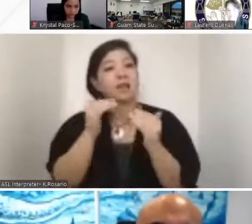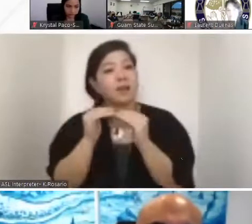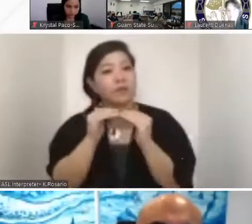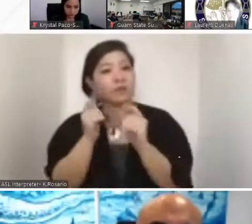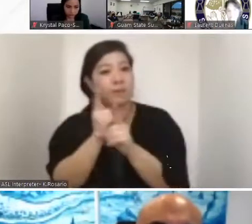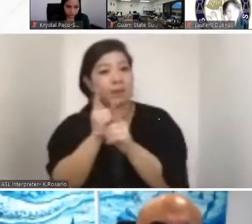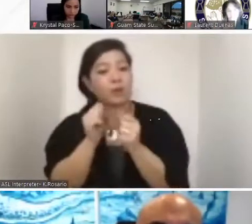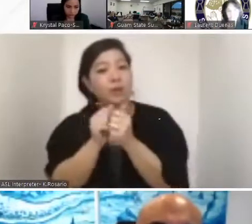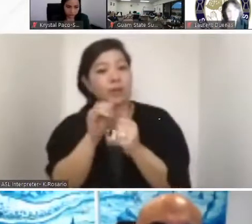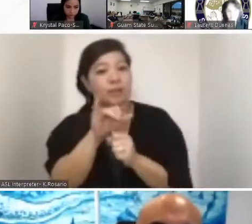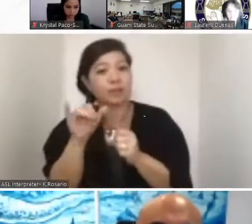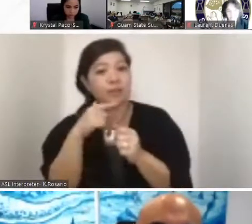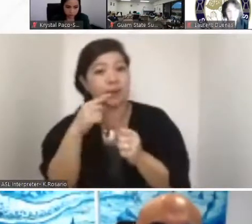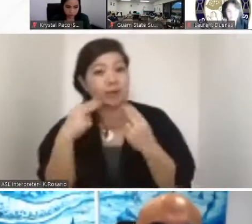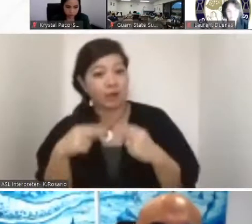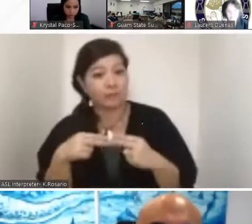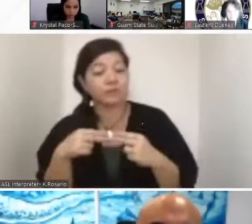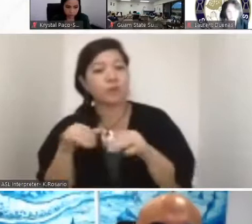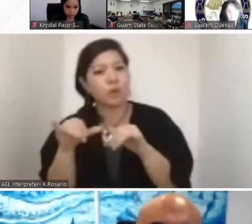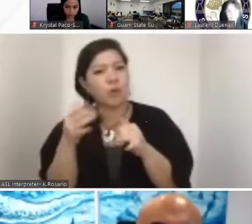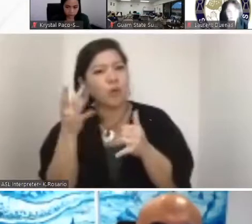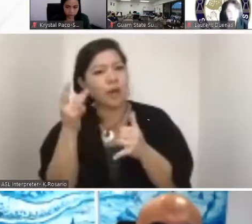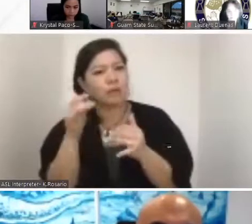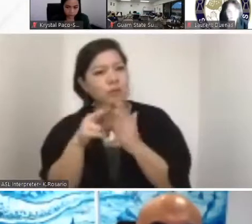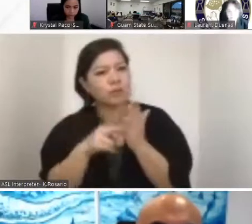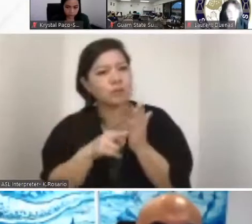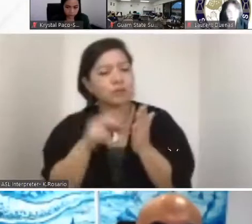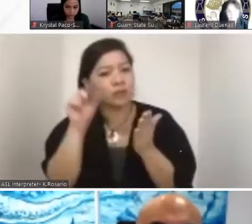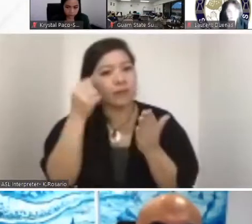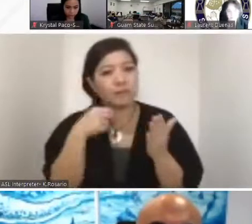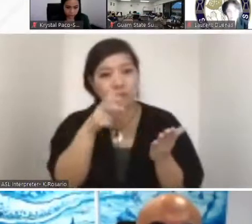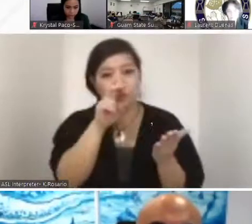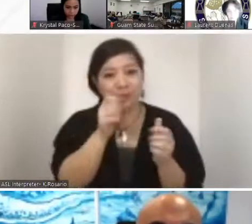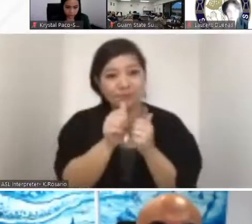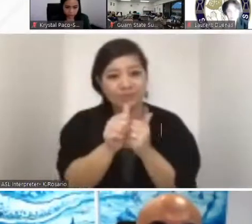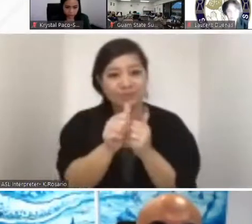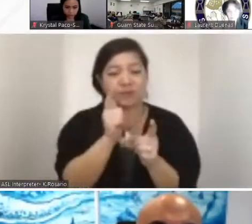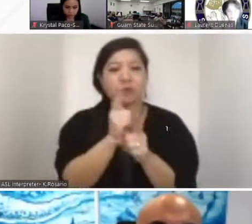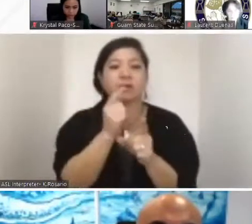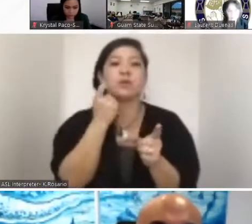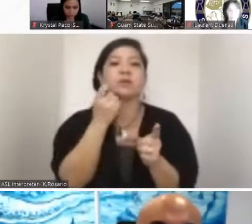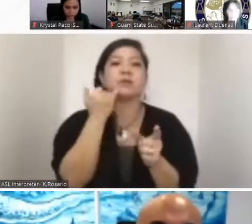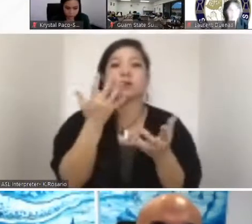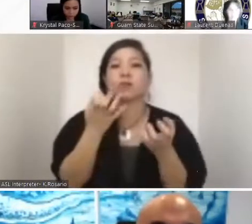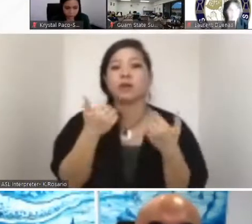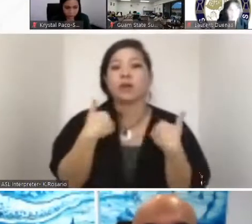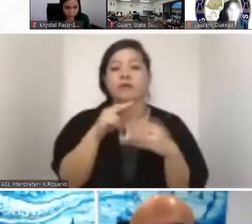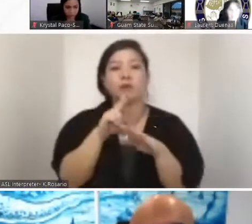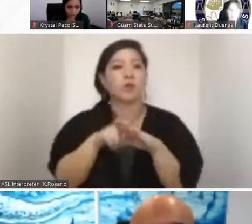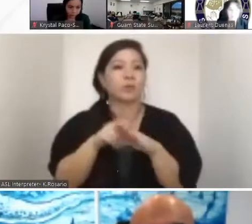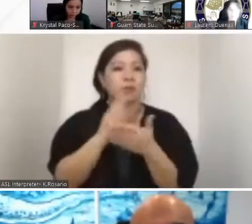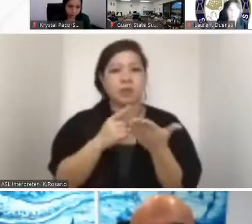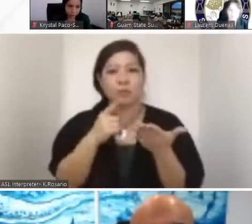with these public health measures, which is why your governor has been so strict recently. If you want to be able to have a normal or somewhat of a